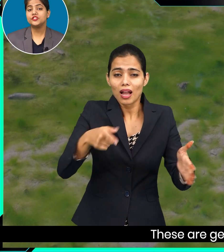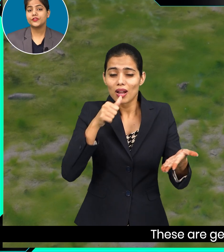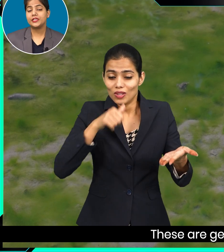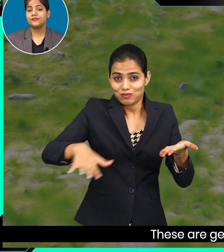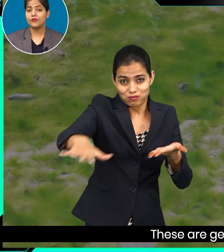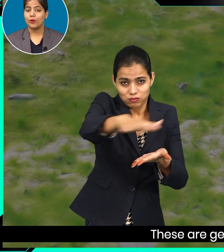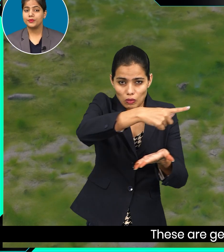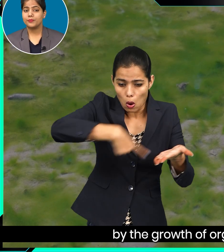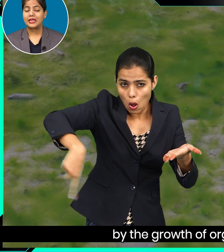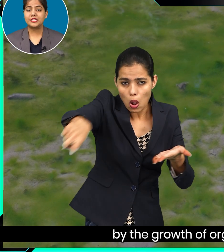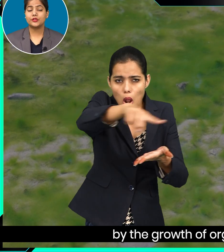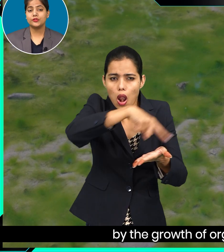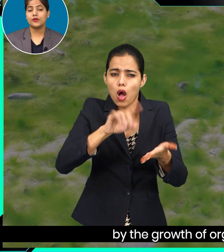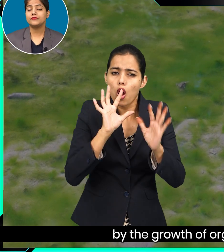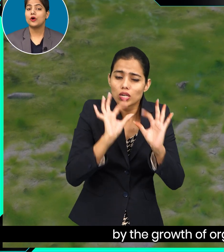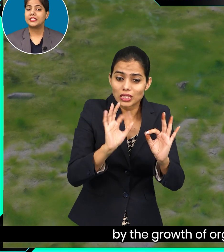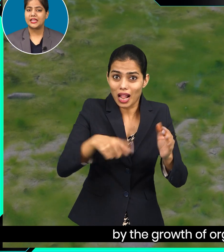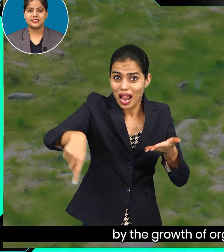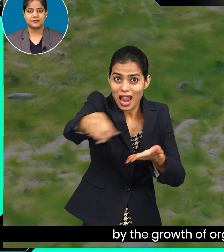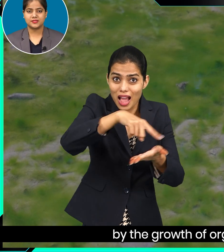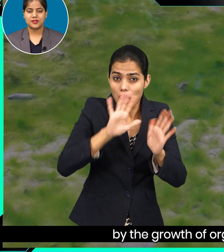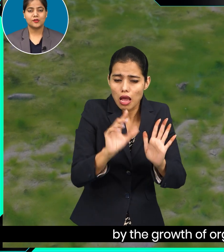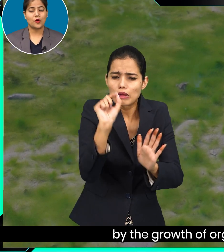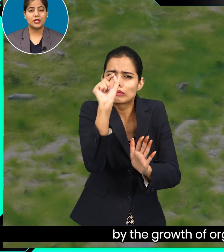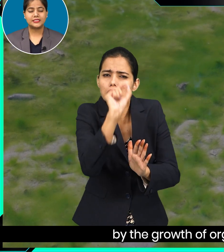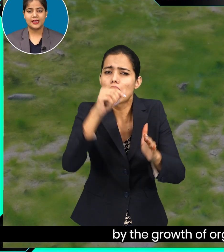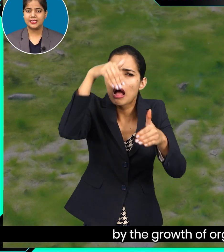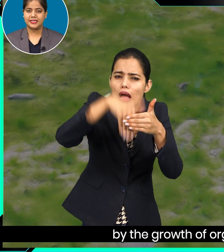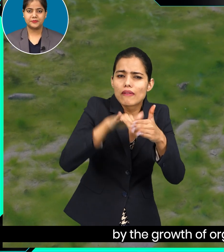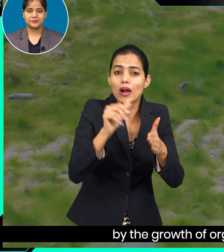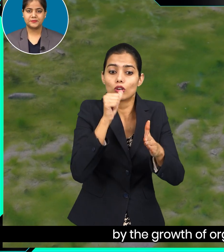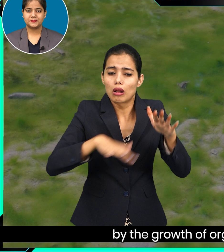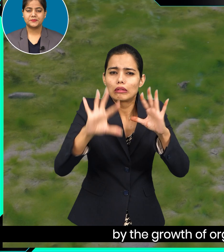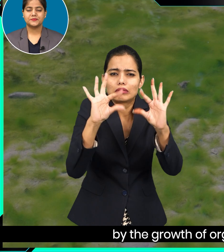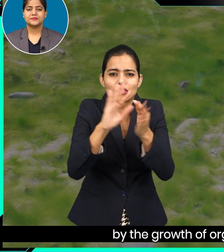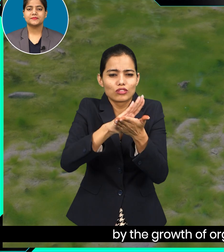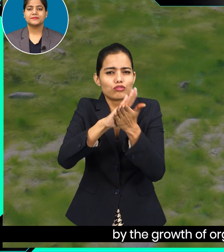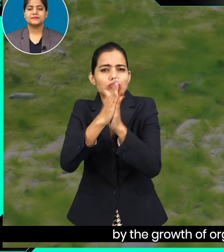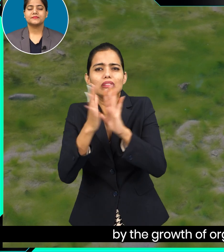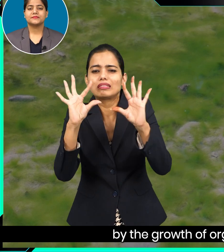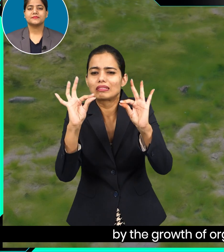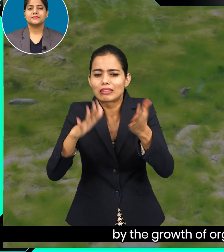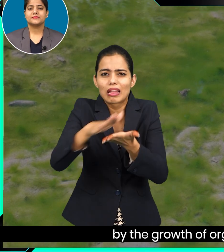These are generally formed by the growth of organisms called algae.